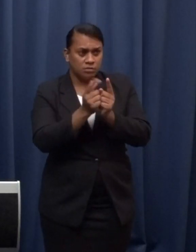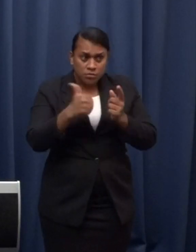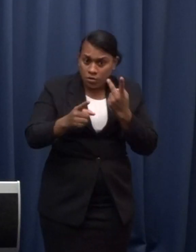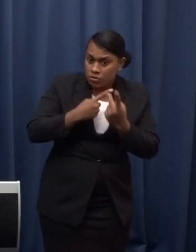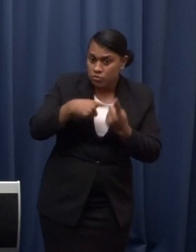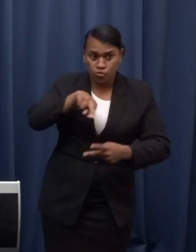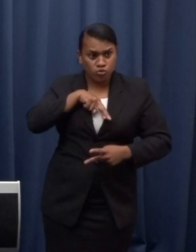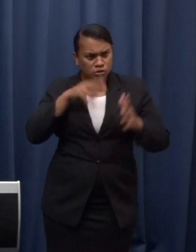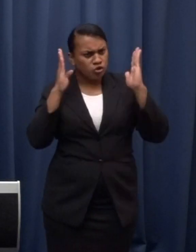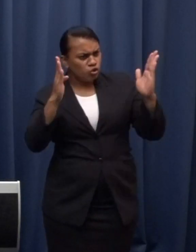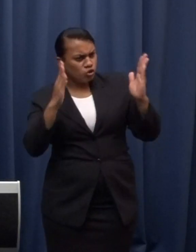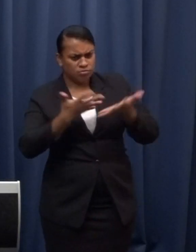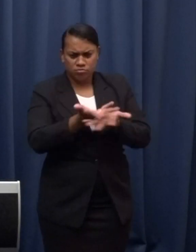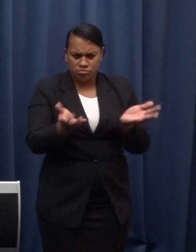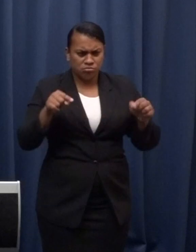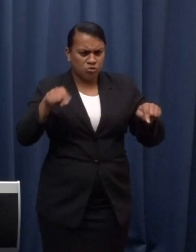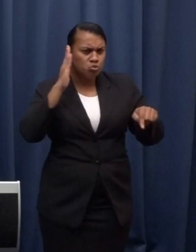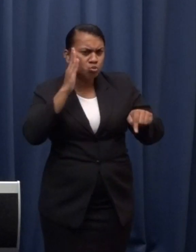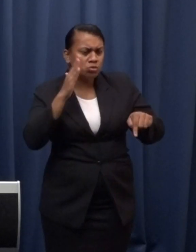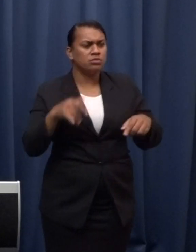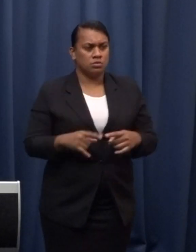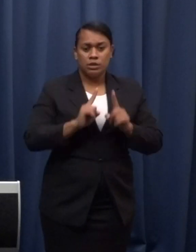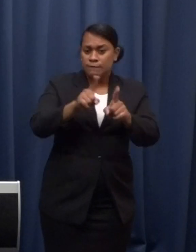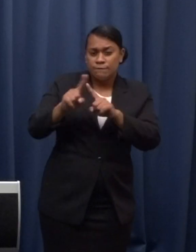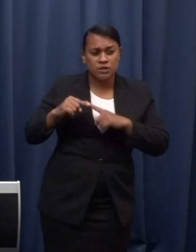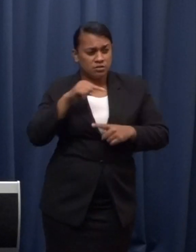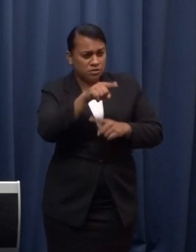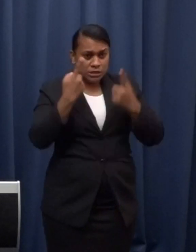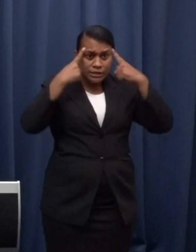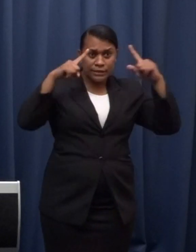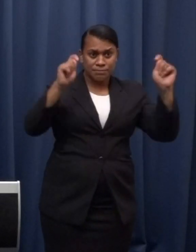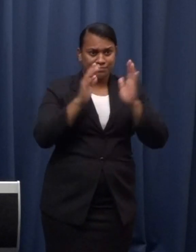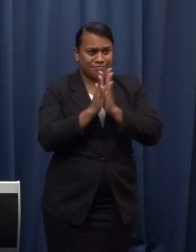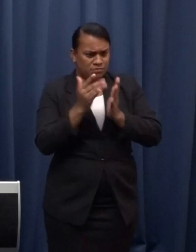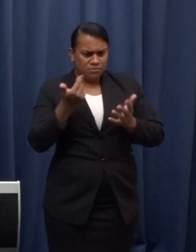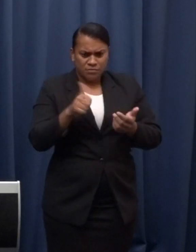gatherings, such as church, mosque, and temple services and sport events.